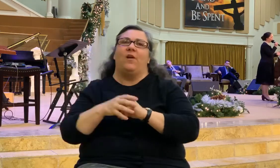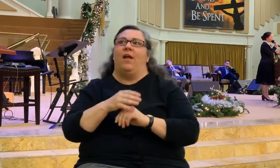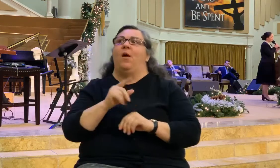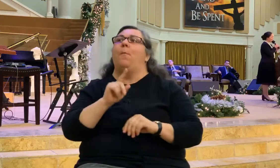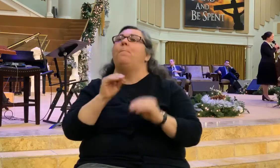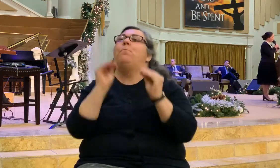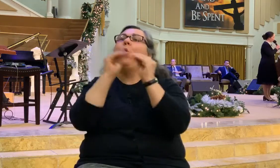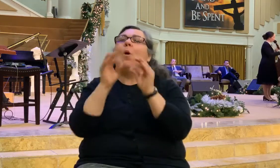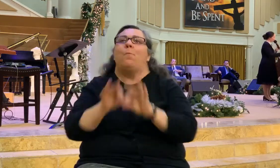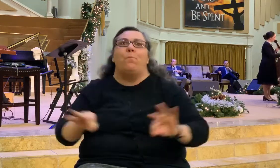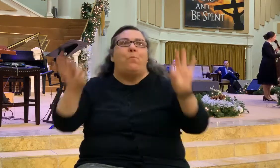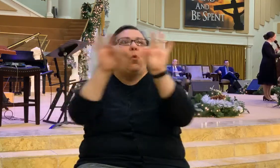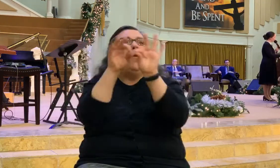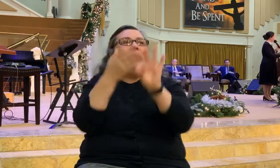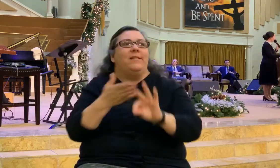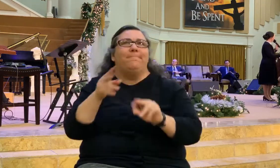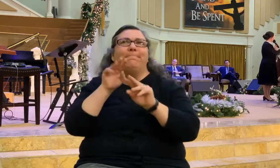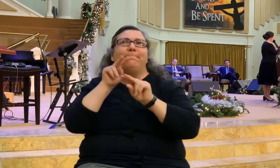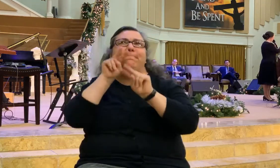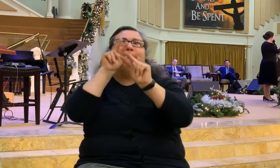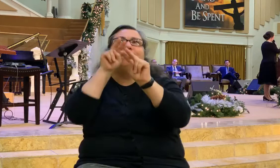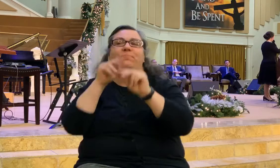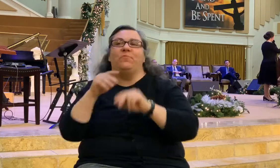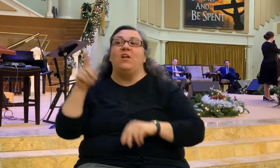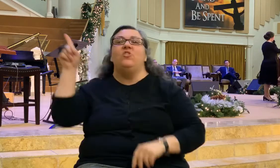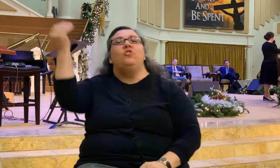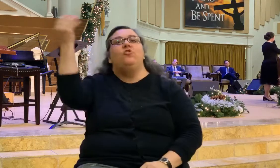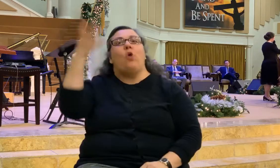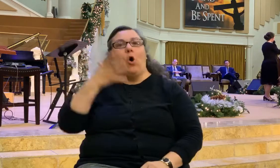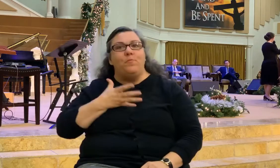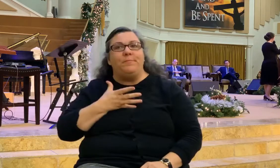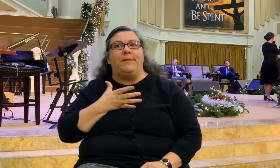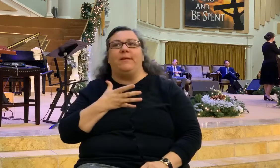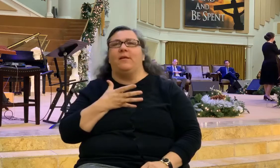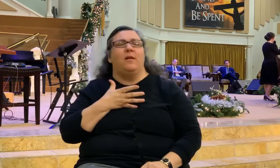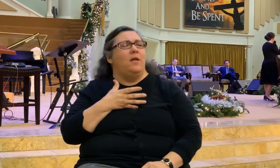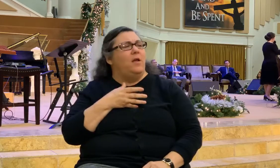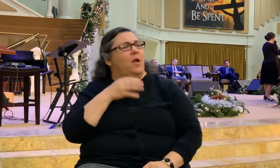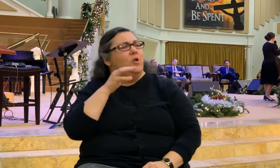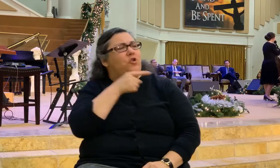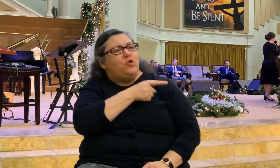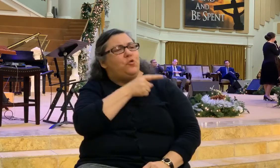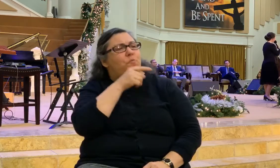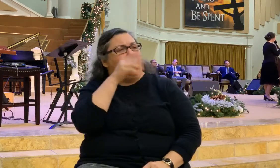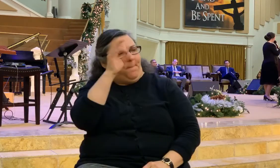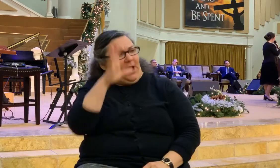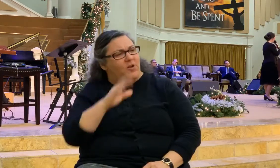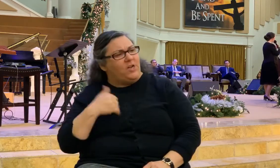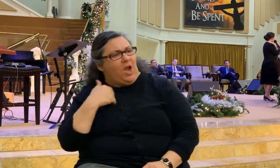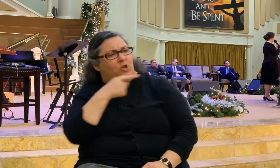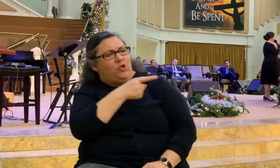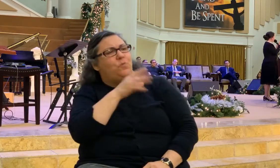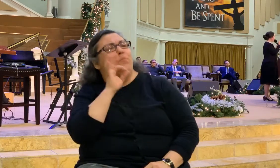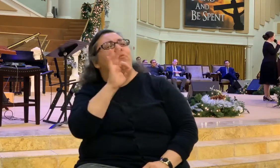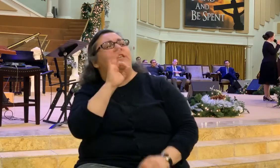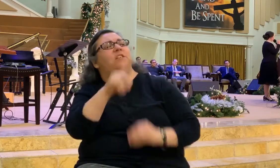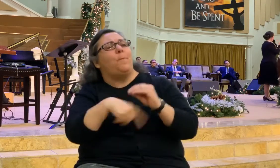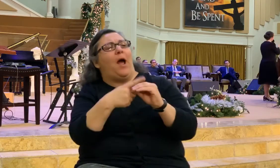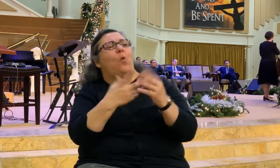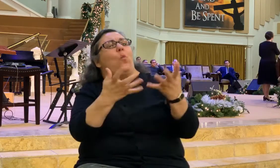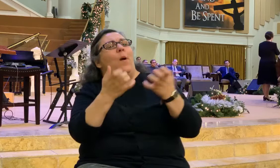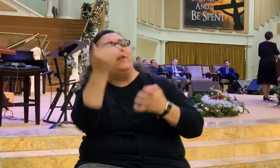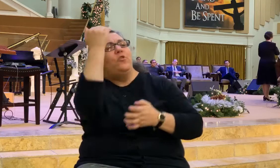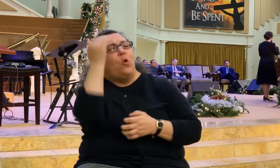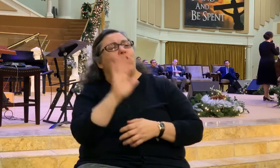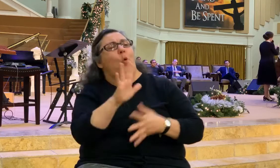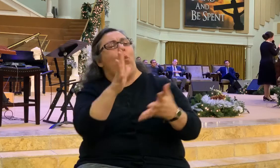matter. And she told me after Brother Young, you preached something about you, wanting to know about your why. And my